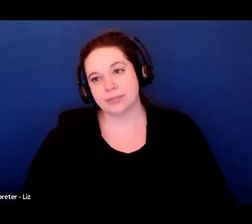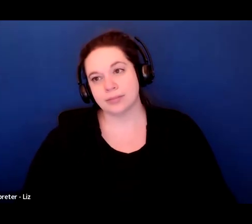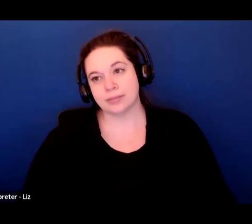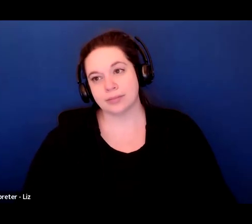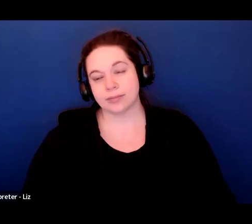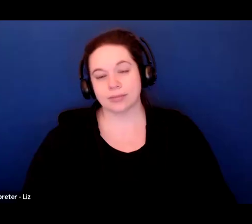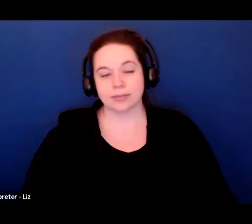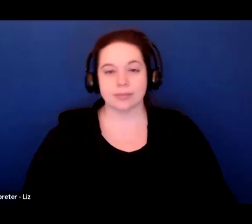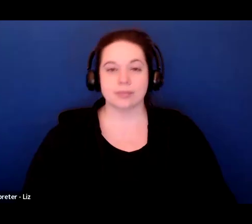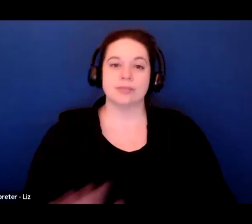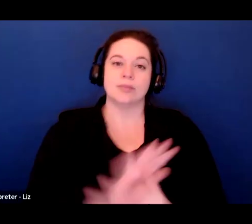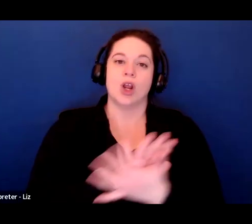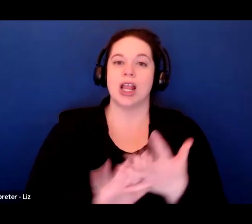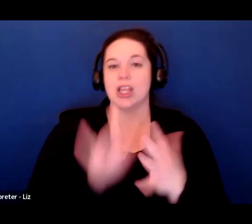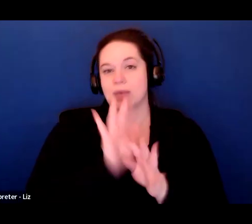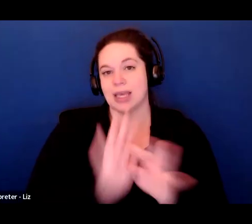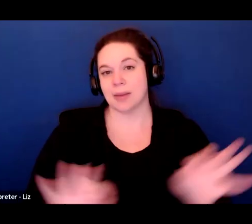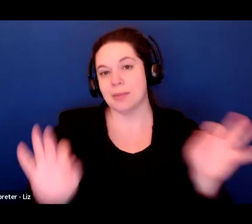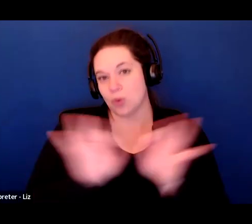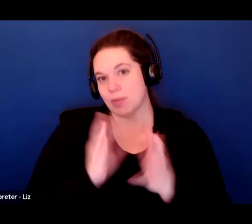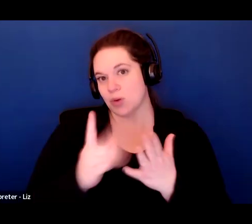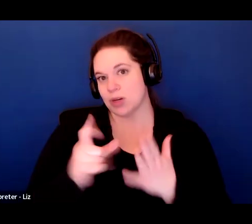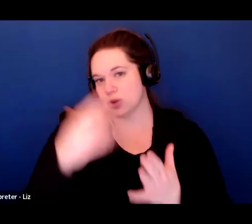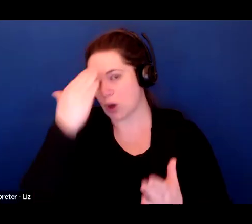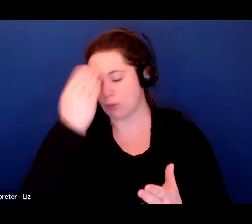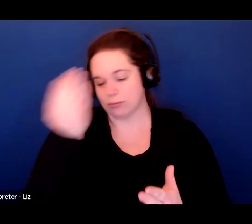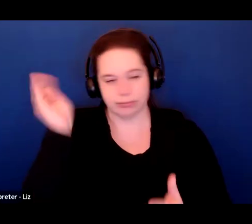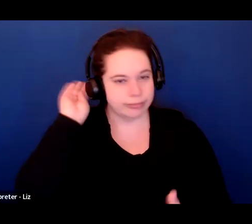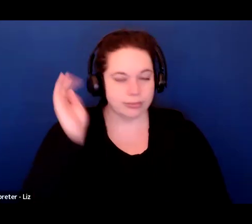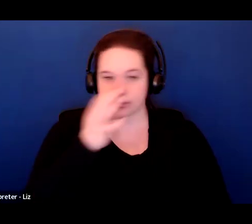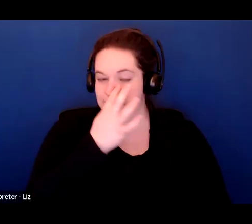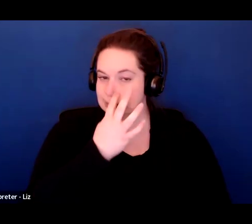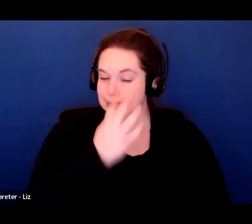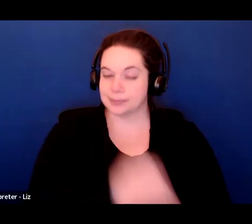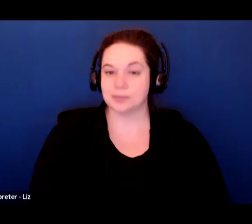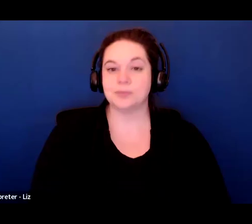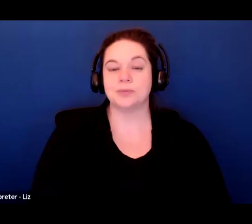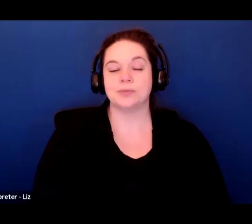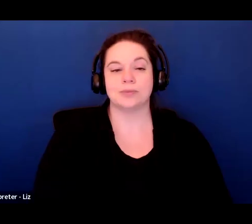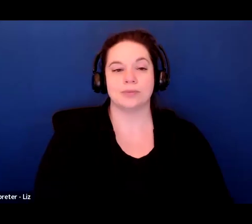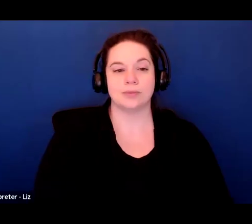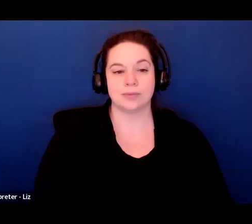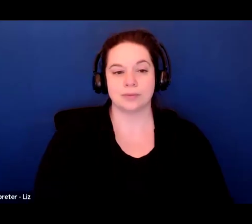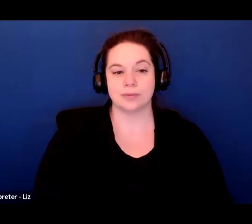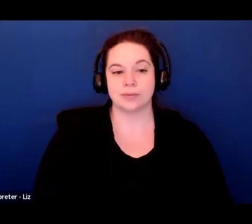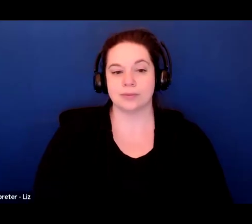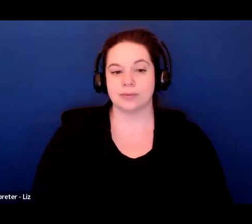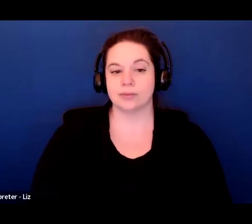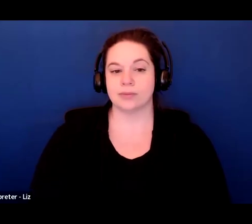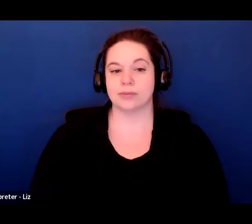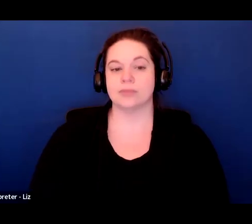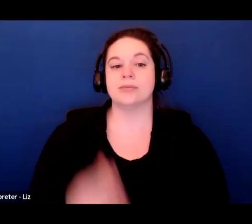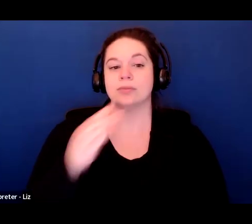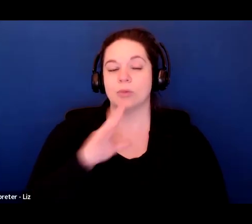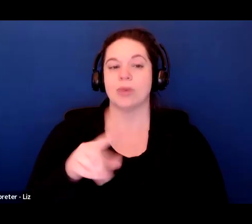these are all things that are really important that you might need to know. Some things about musculoskeletal issues, somebody's